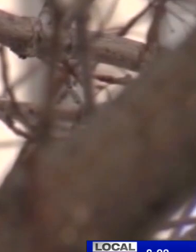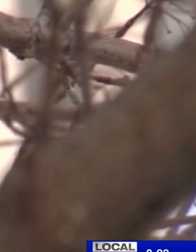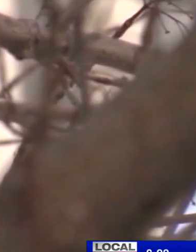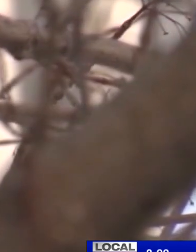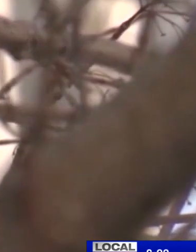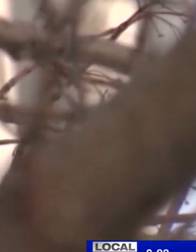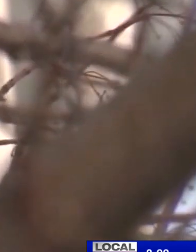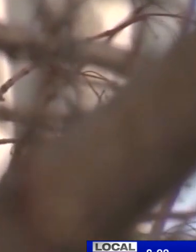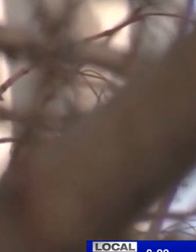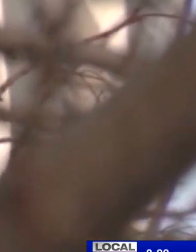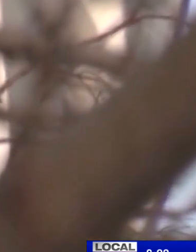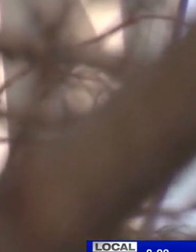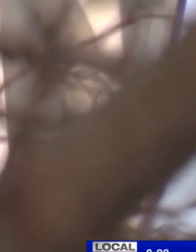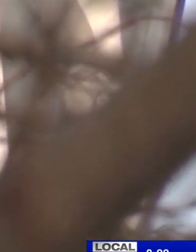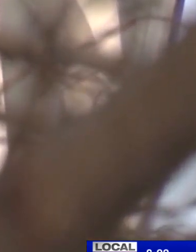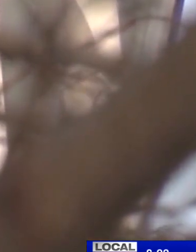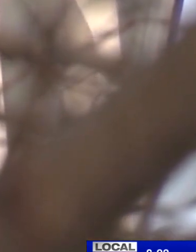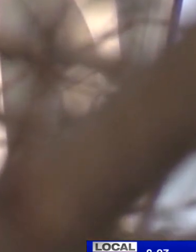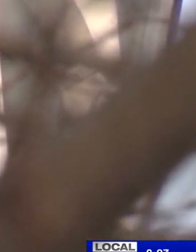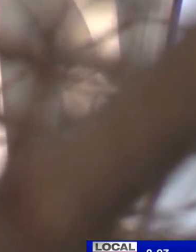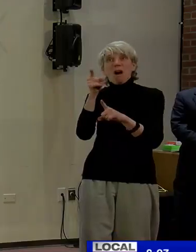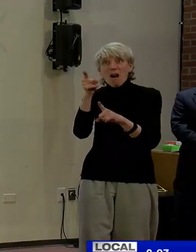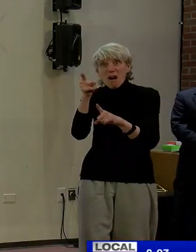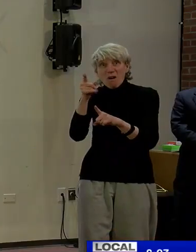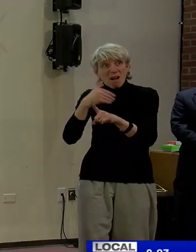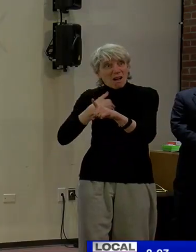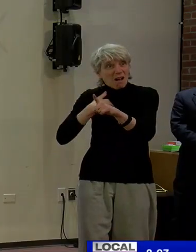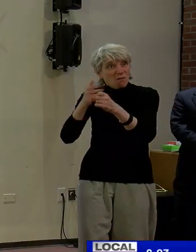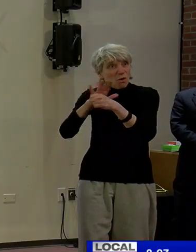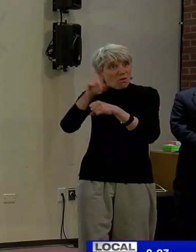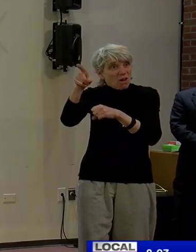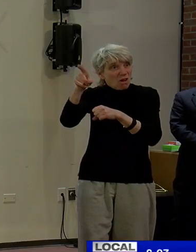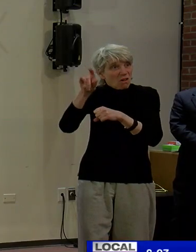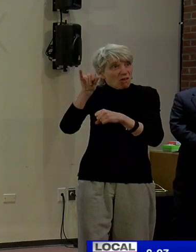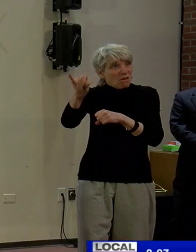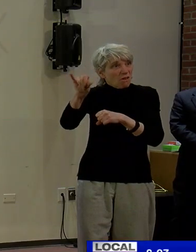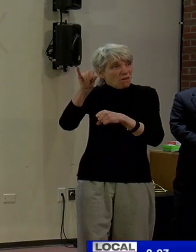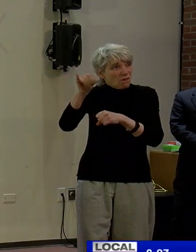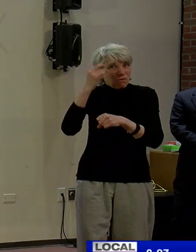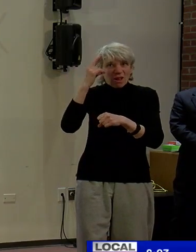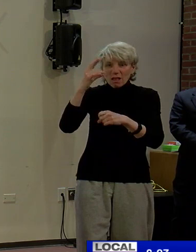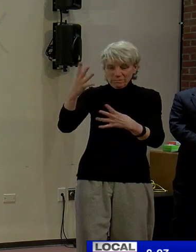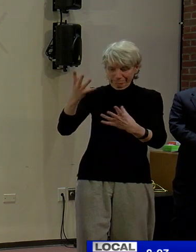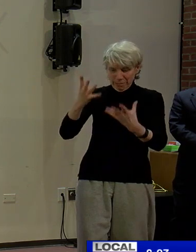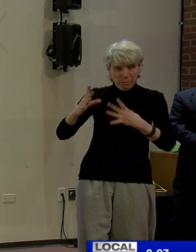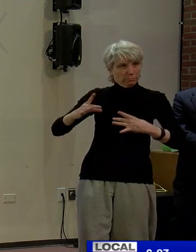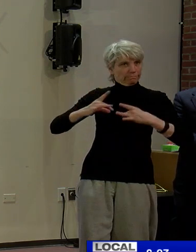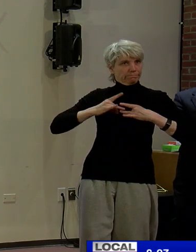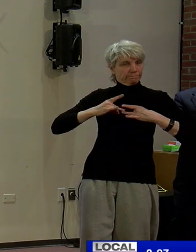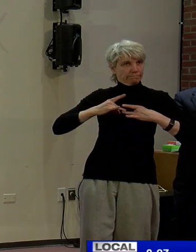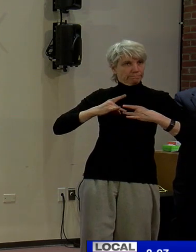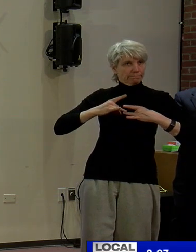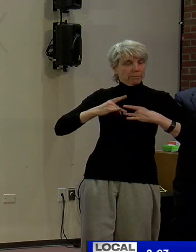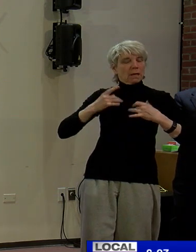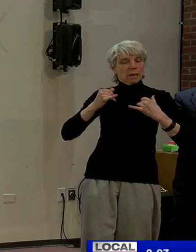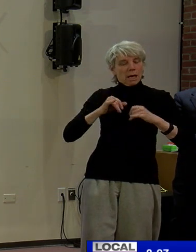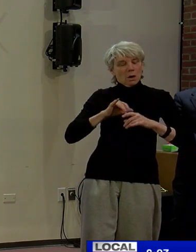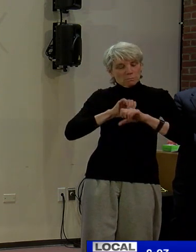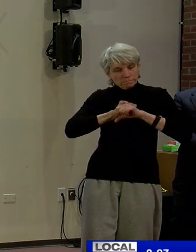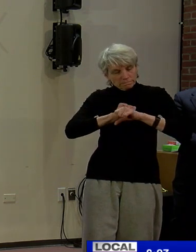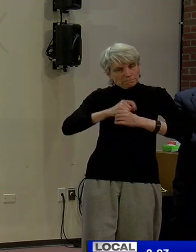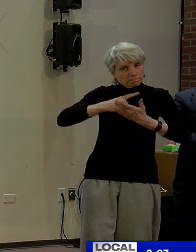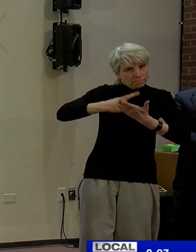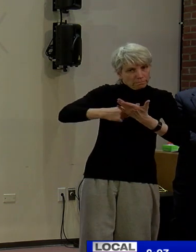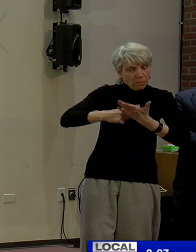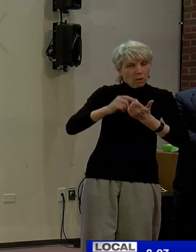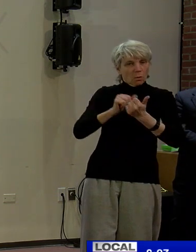proper protocols were followed upon their arrival. We are working very closely with Norwich to refine testing protocols,